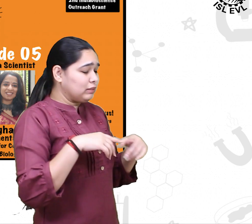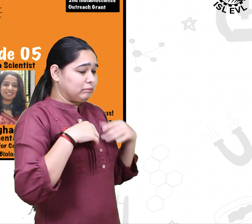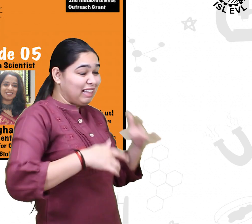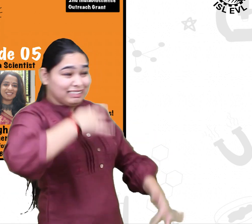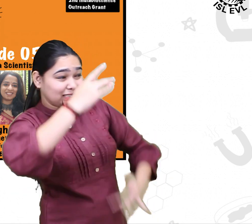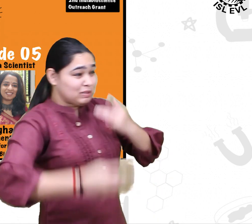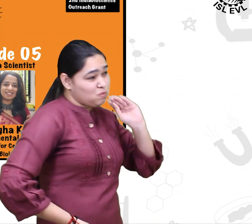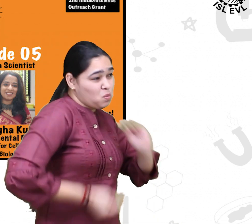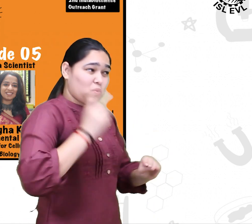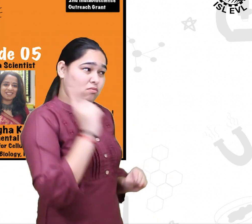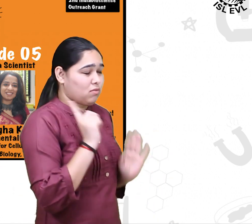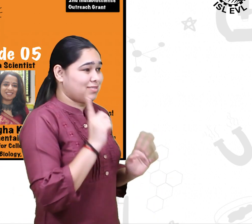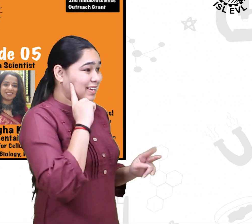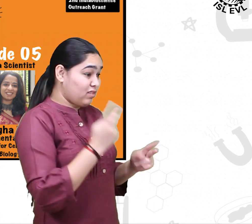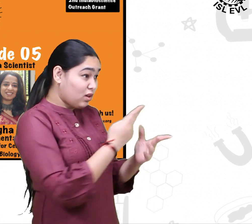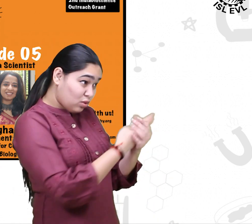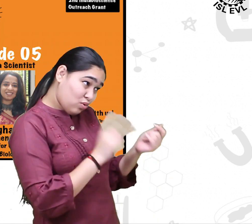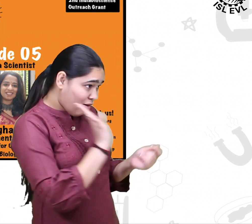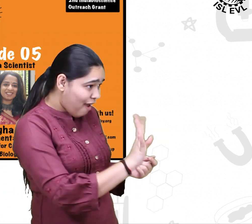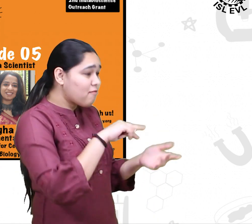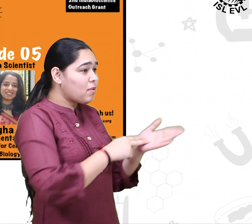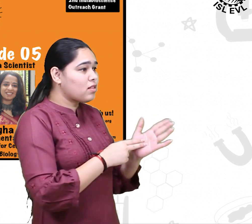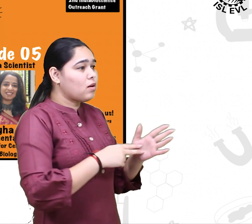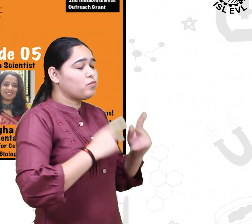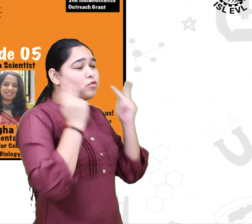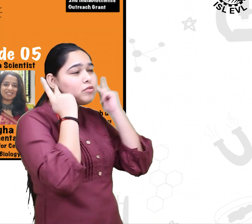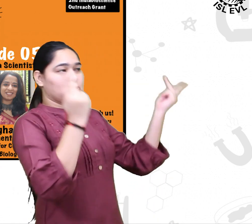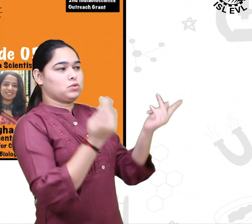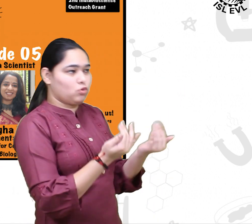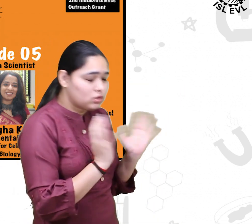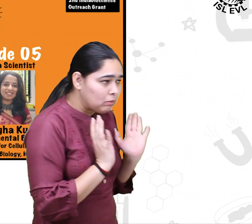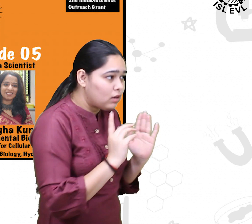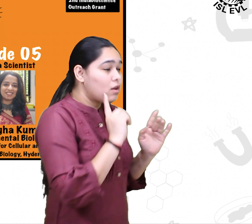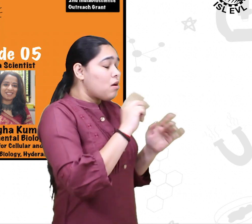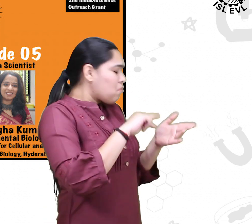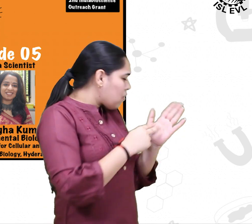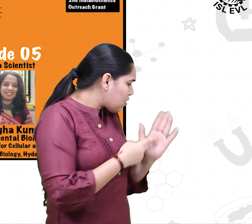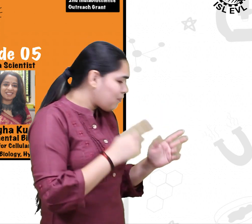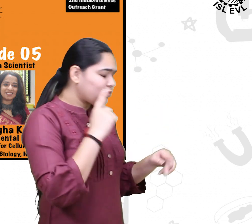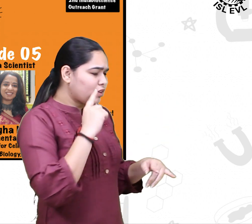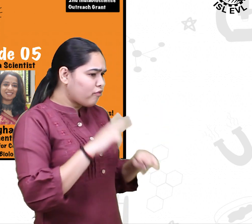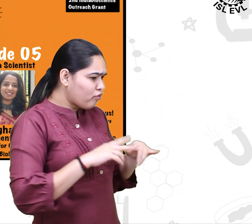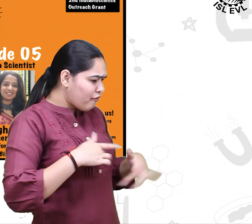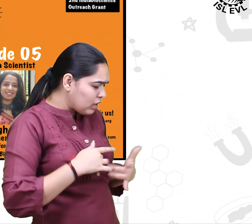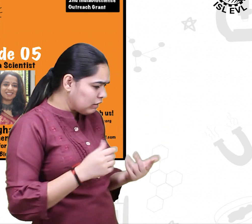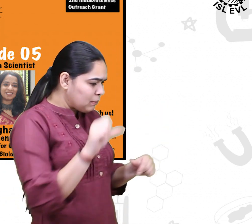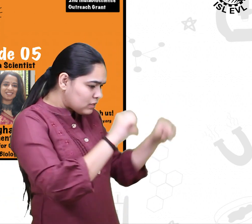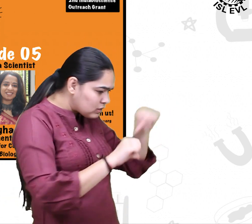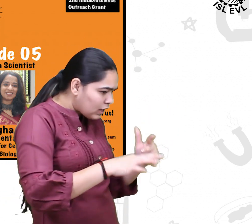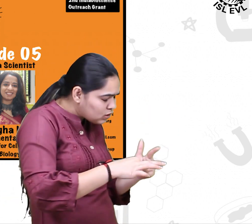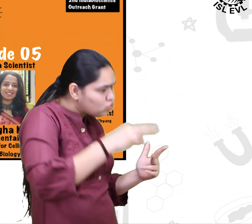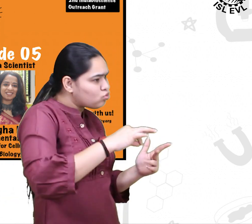are passionate about. Those two things have to come, that you have to be passionate about it consistently and